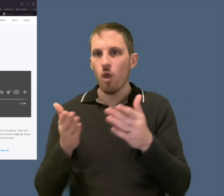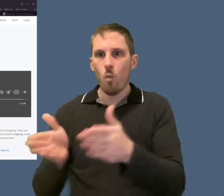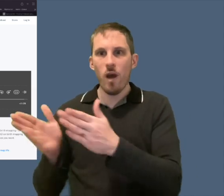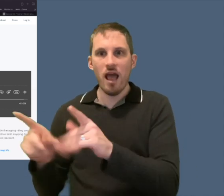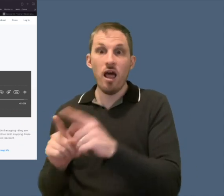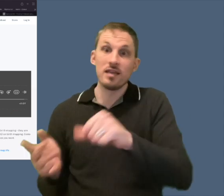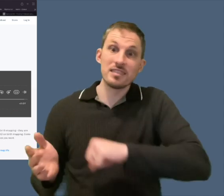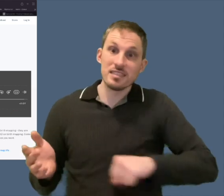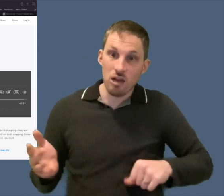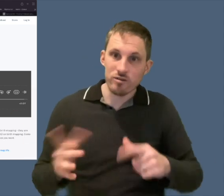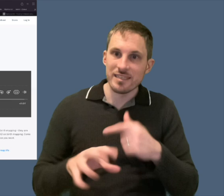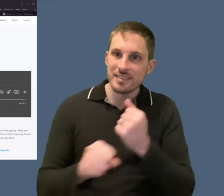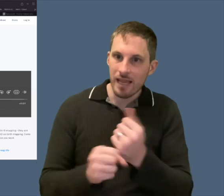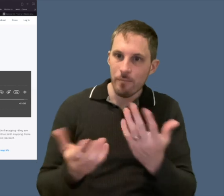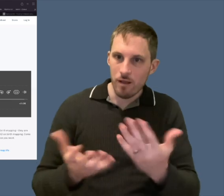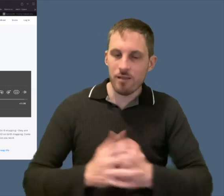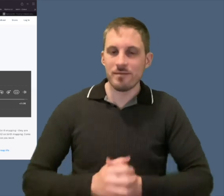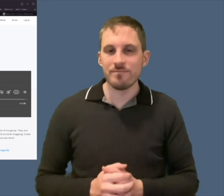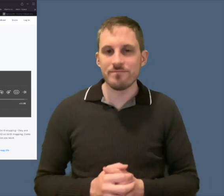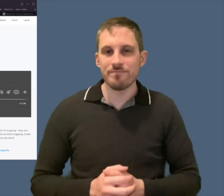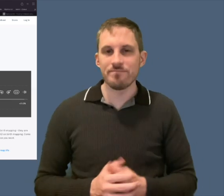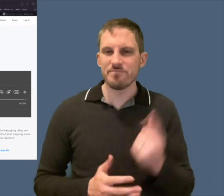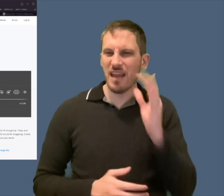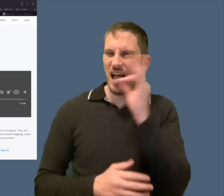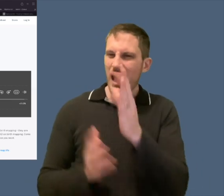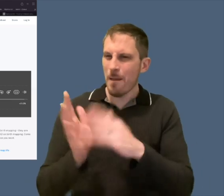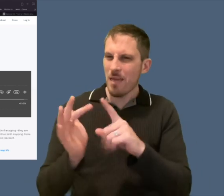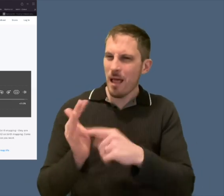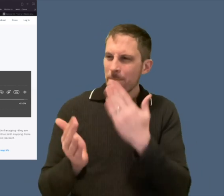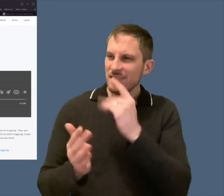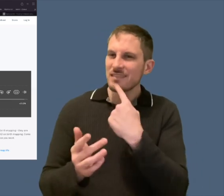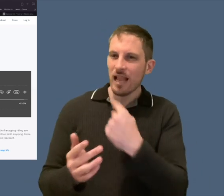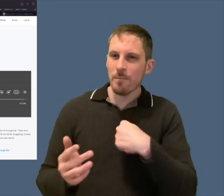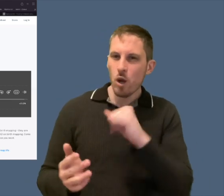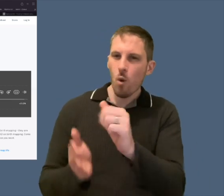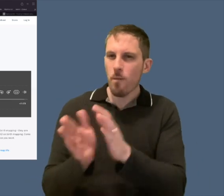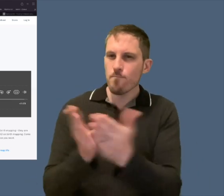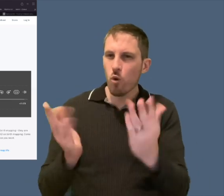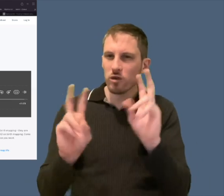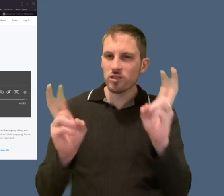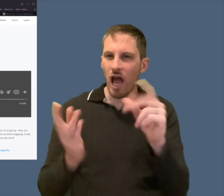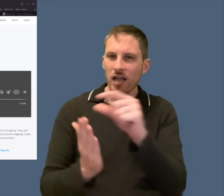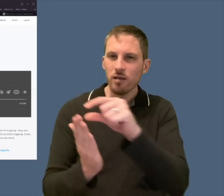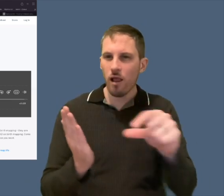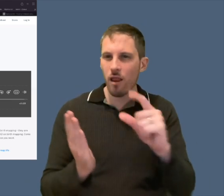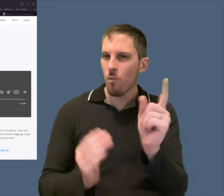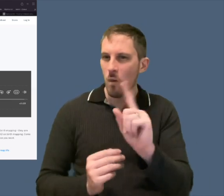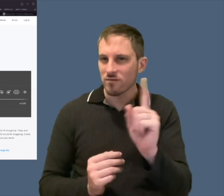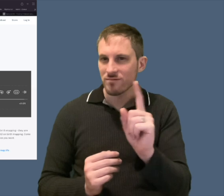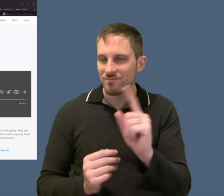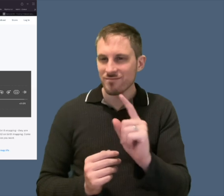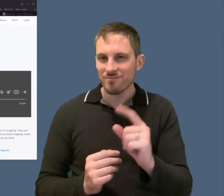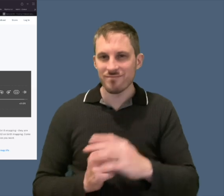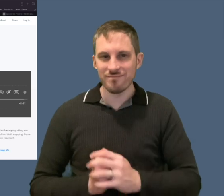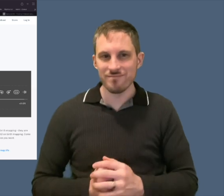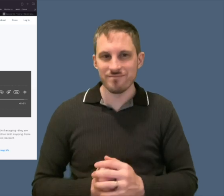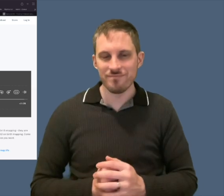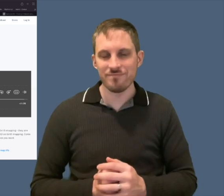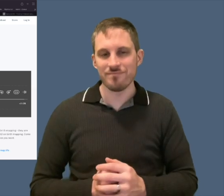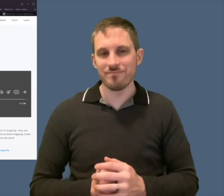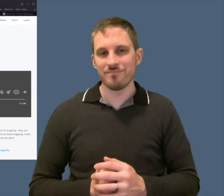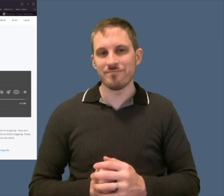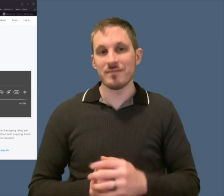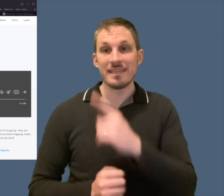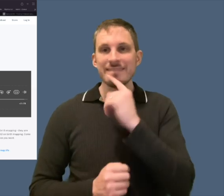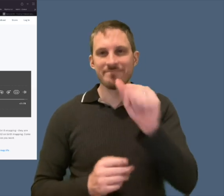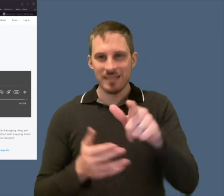Can you tell us the title of the book? Because we're talking about the book, but I don't know if we've told people what the book is yet.